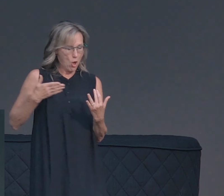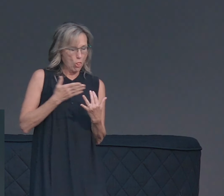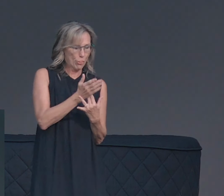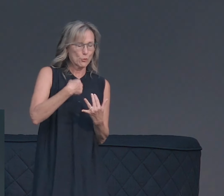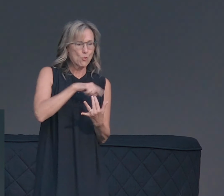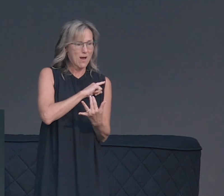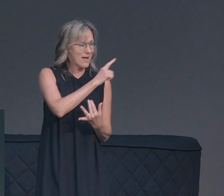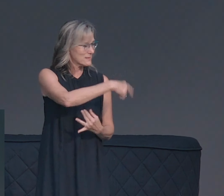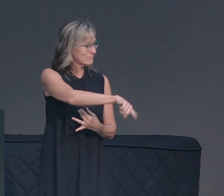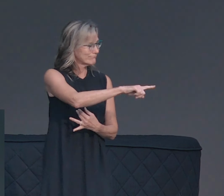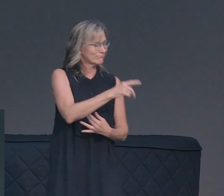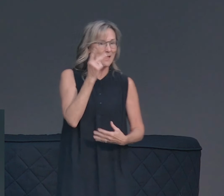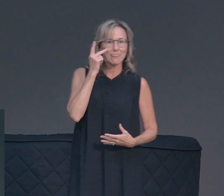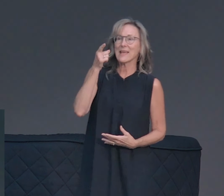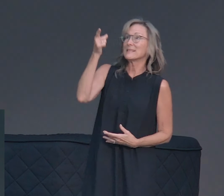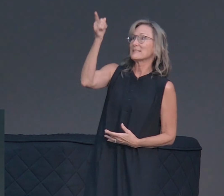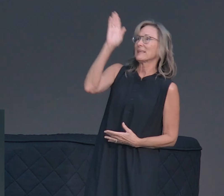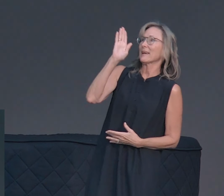those around us.